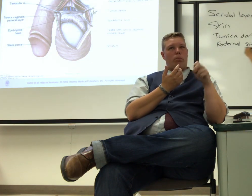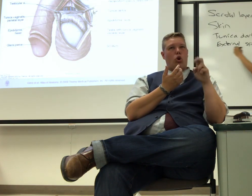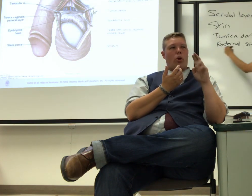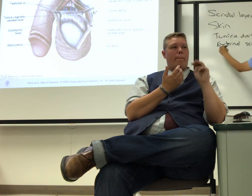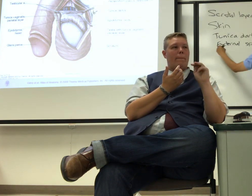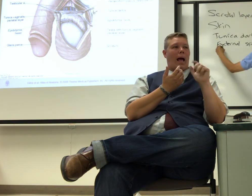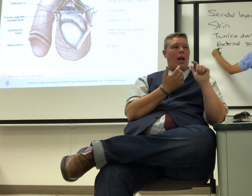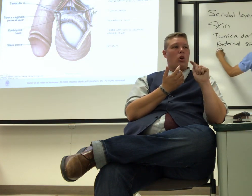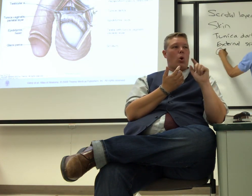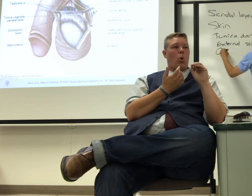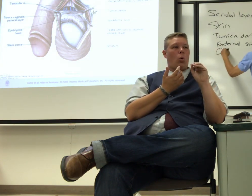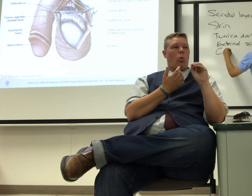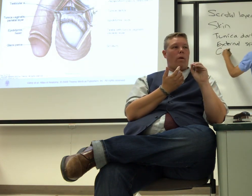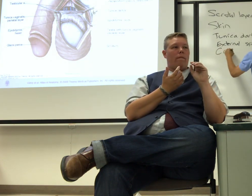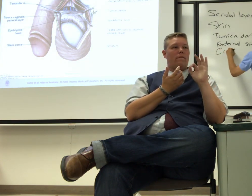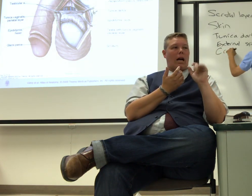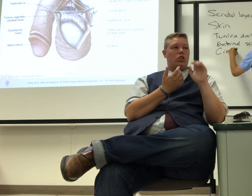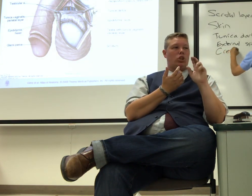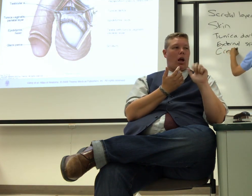cremaster,